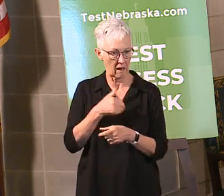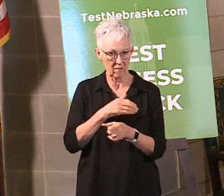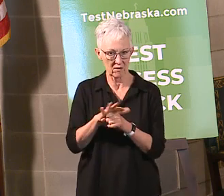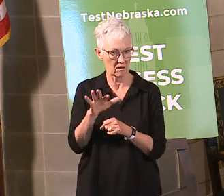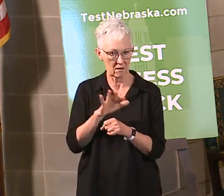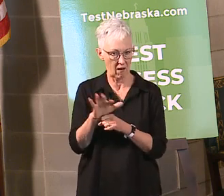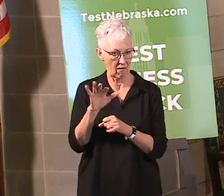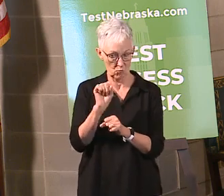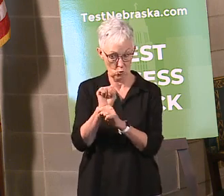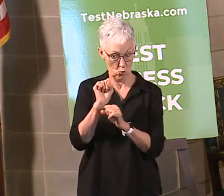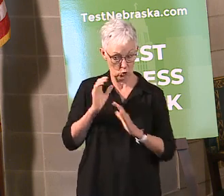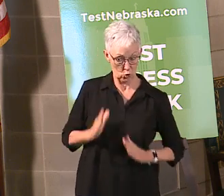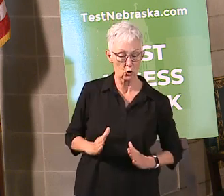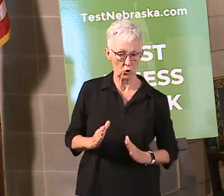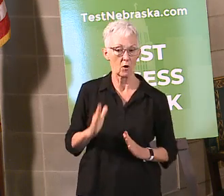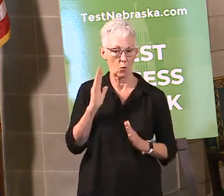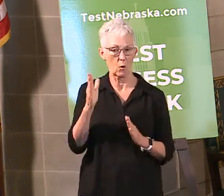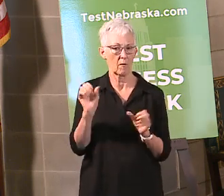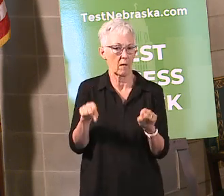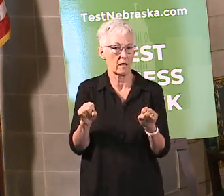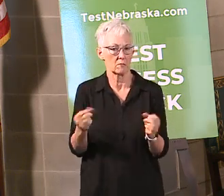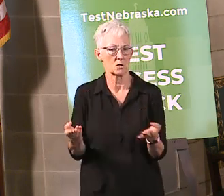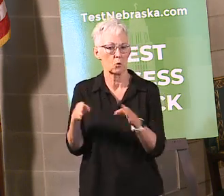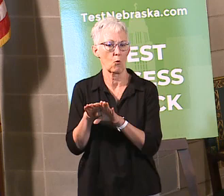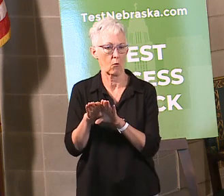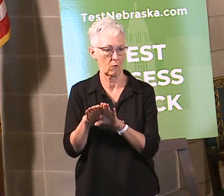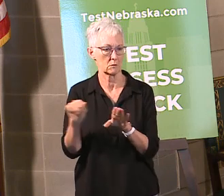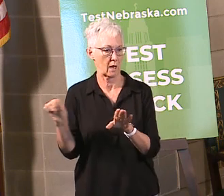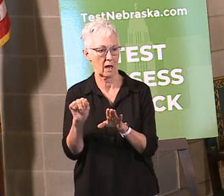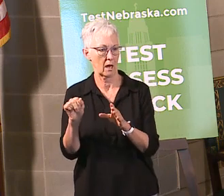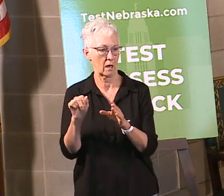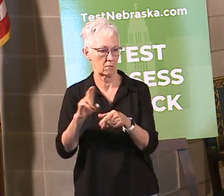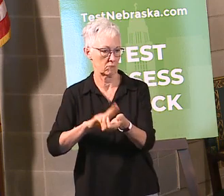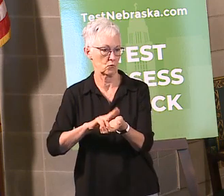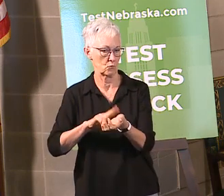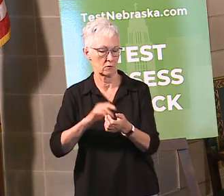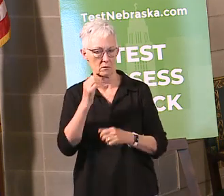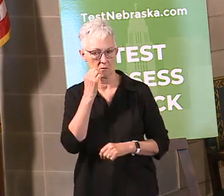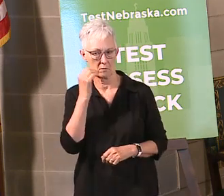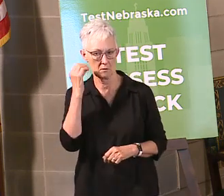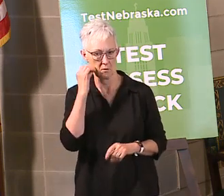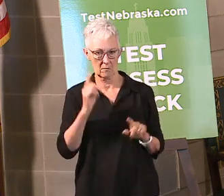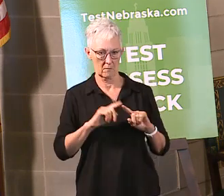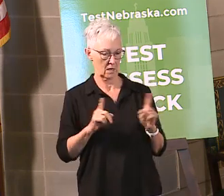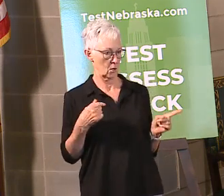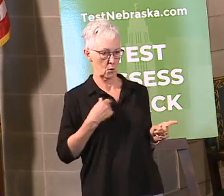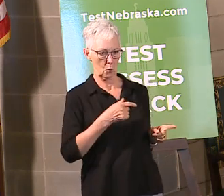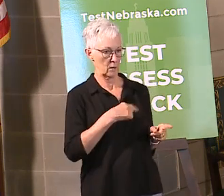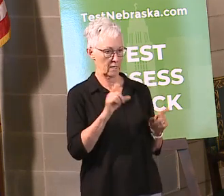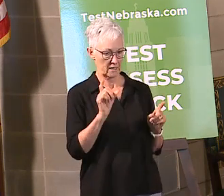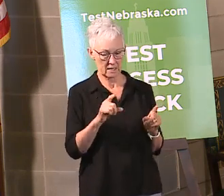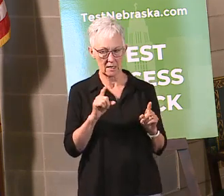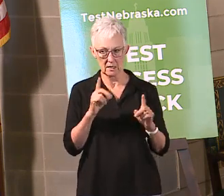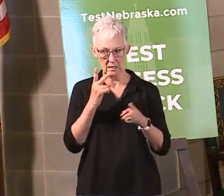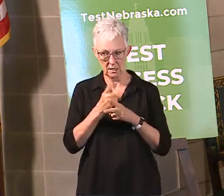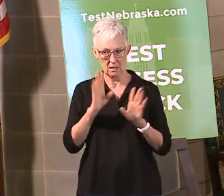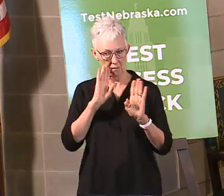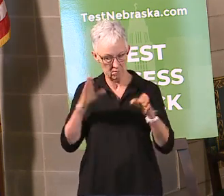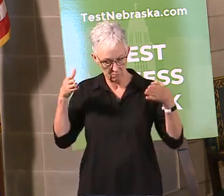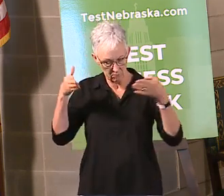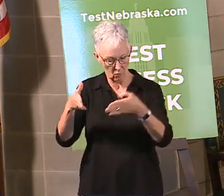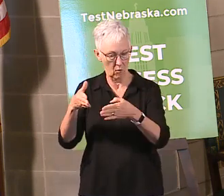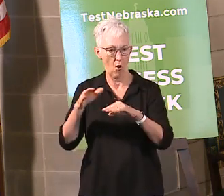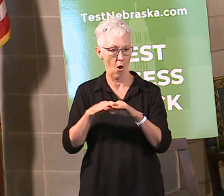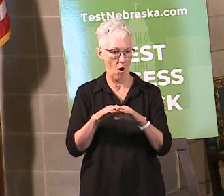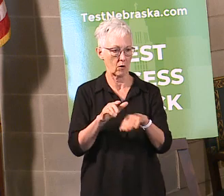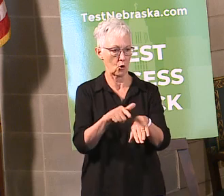that we know this is also going to be an ongoing campaign to fight the virus, especially with regard to our long-term care facilities, and ask for